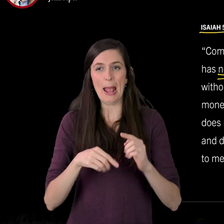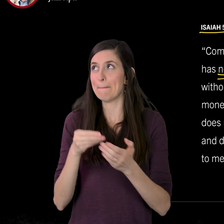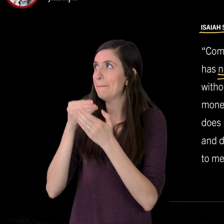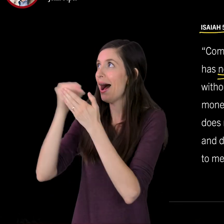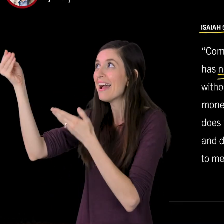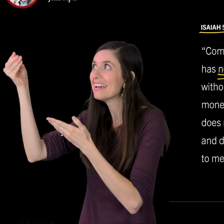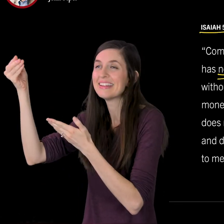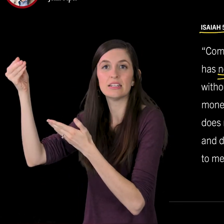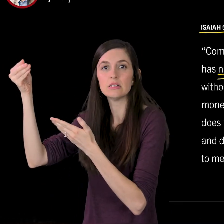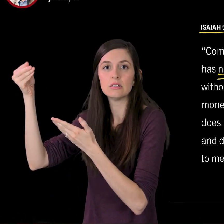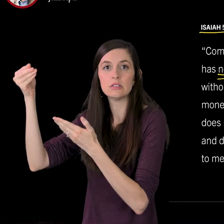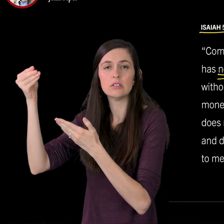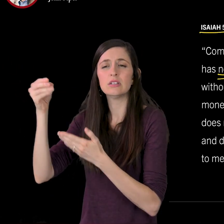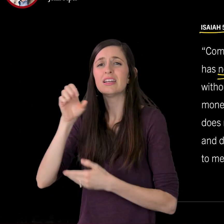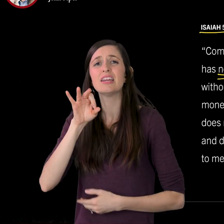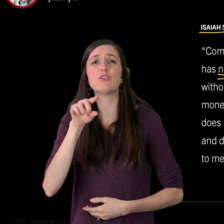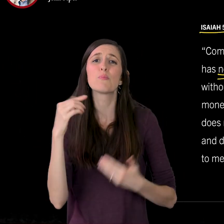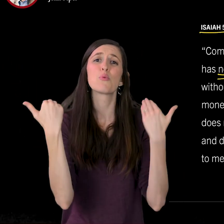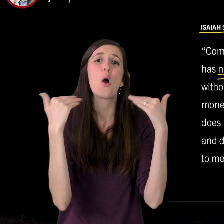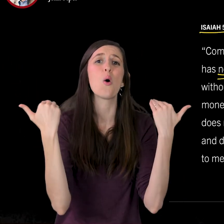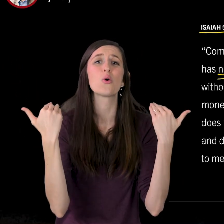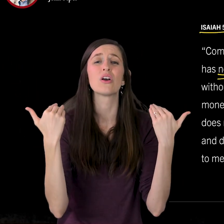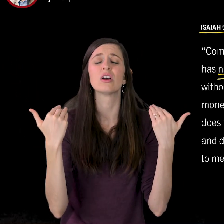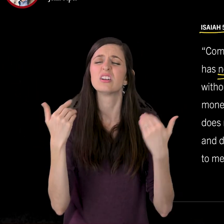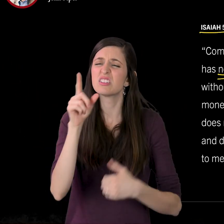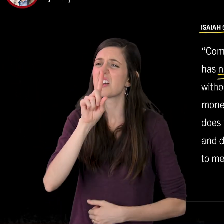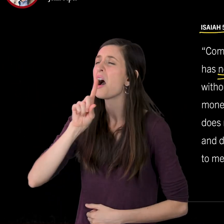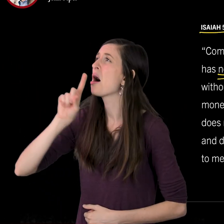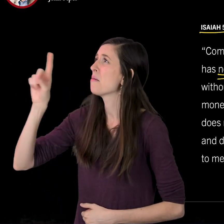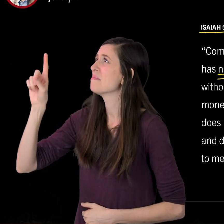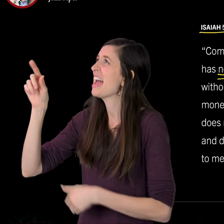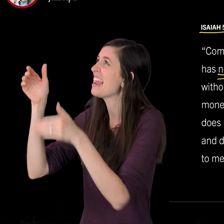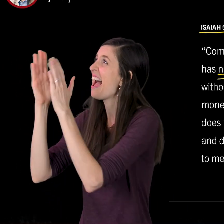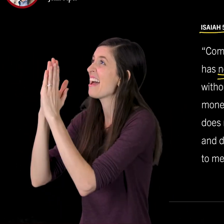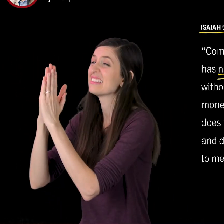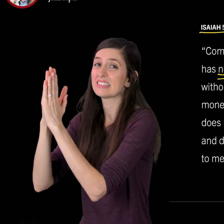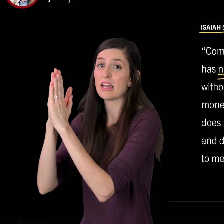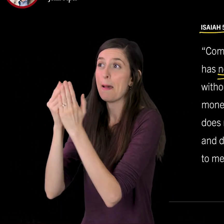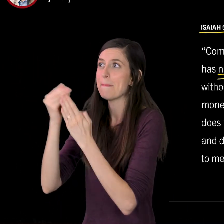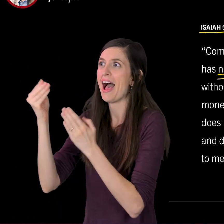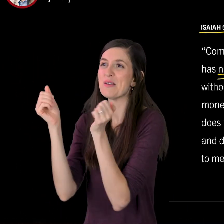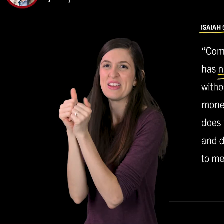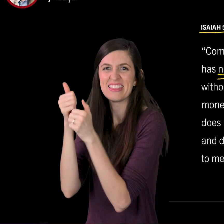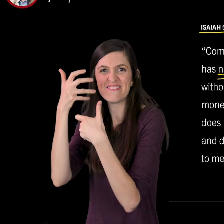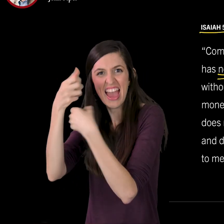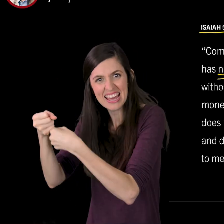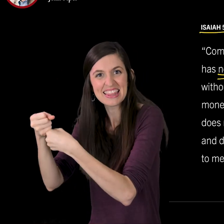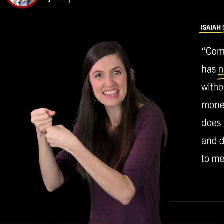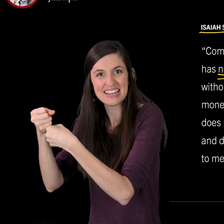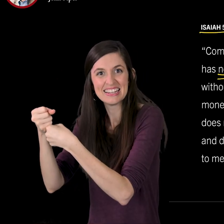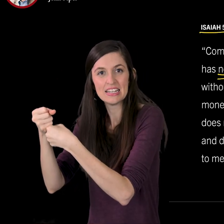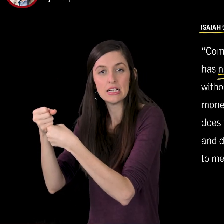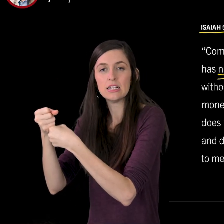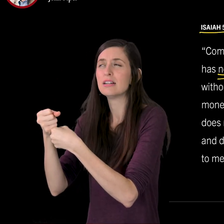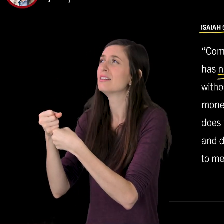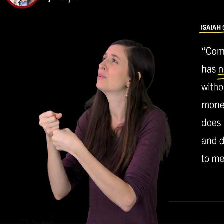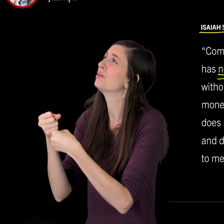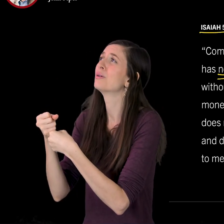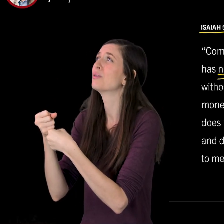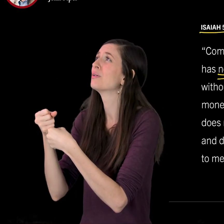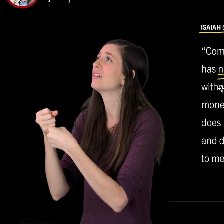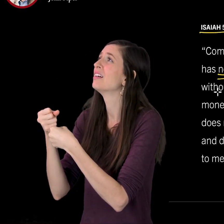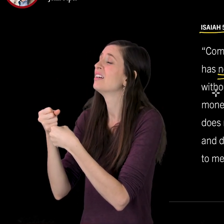can't earn it you can't buy it who has no money come buy buy without any money buy by faith and eat come